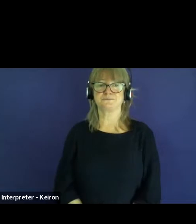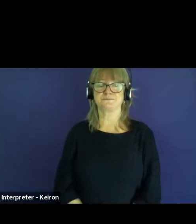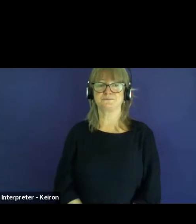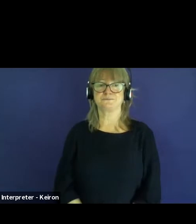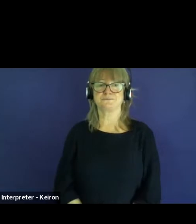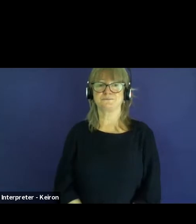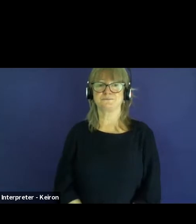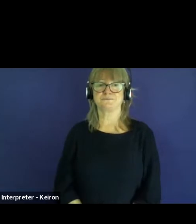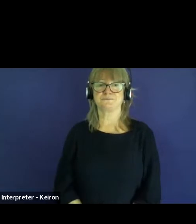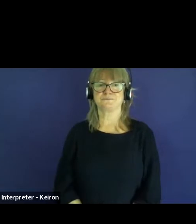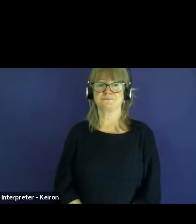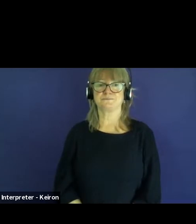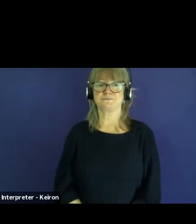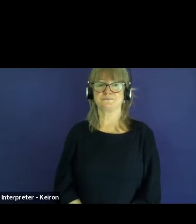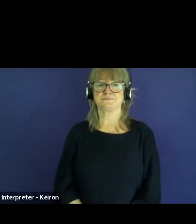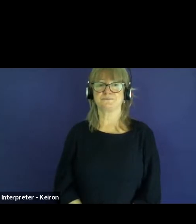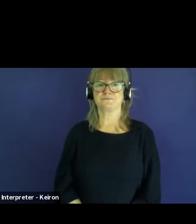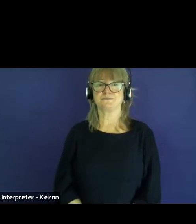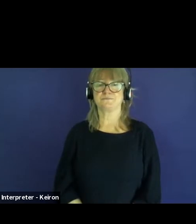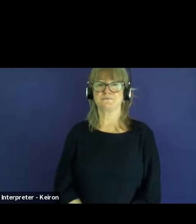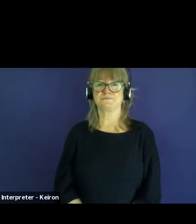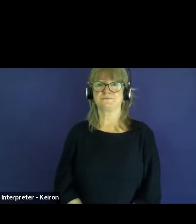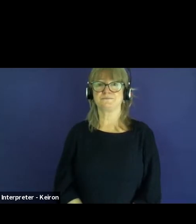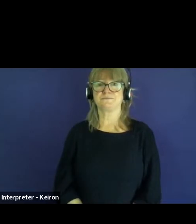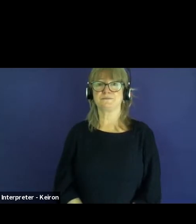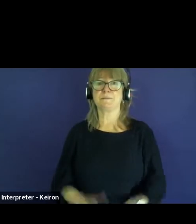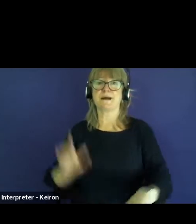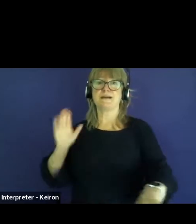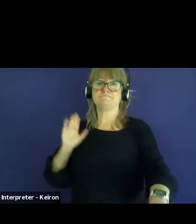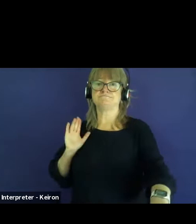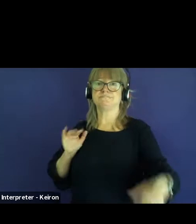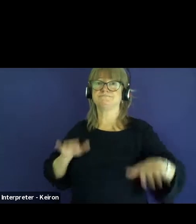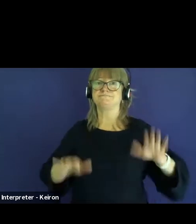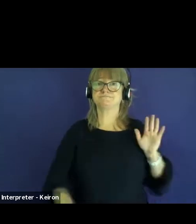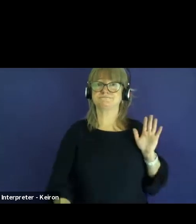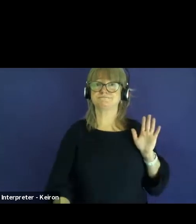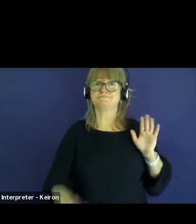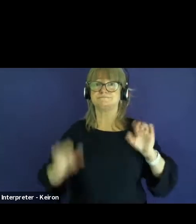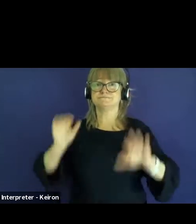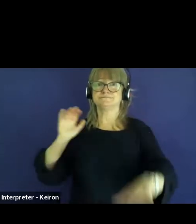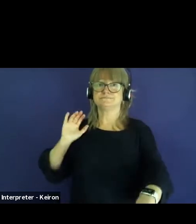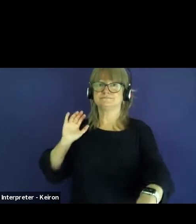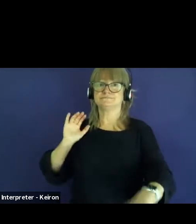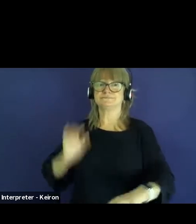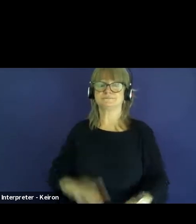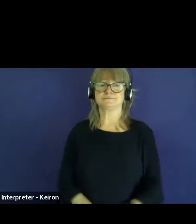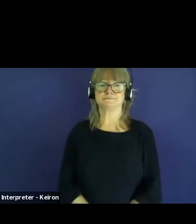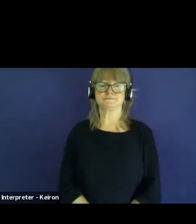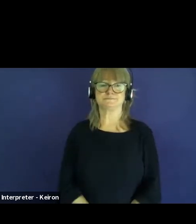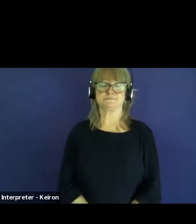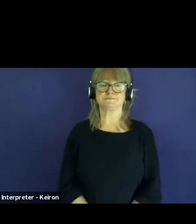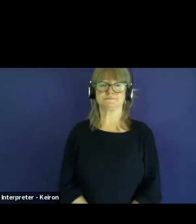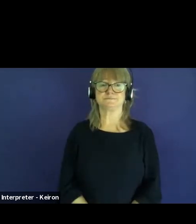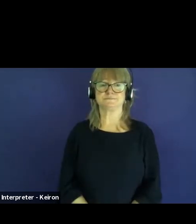Right, let's go. Opposite arm, opposite leg. Try and get it all the way down.